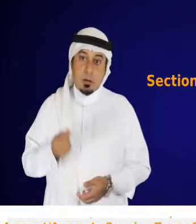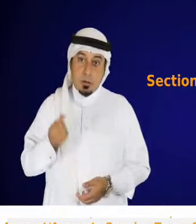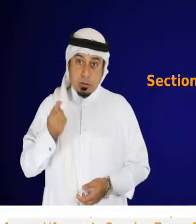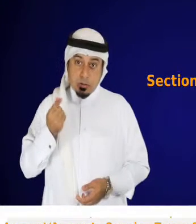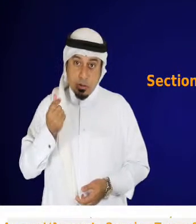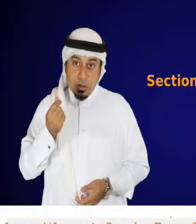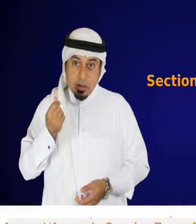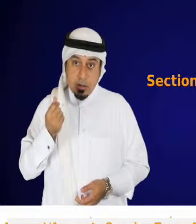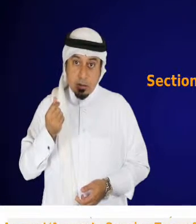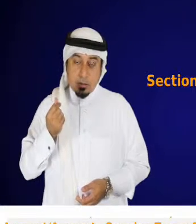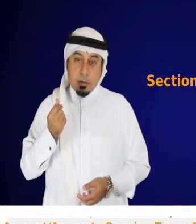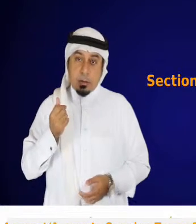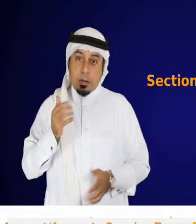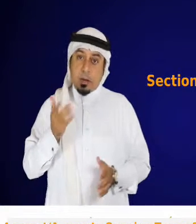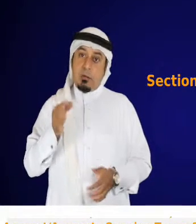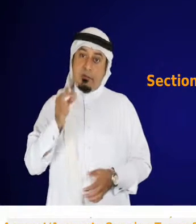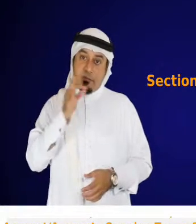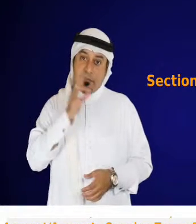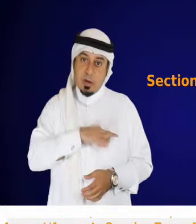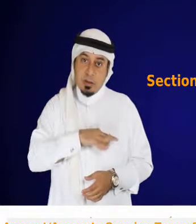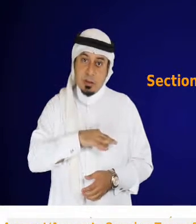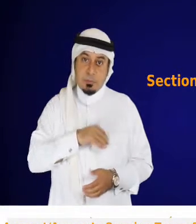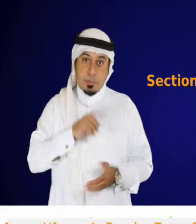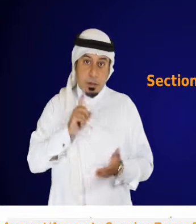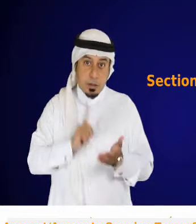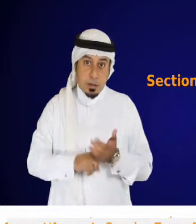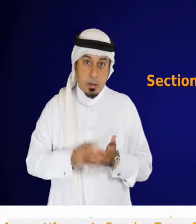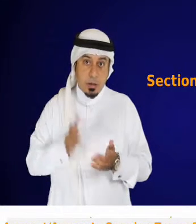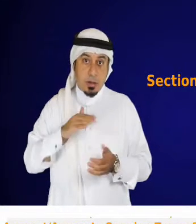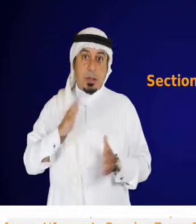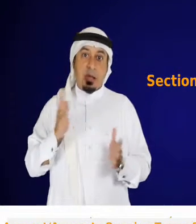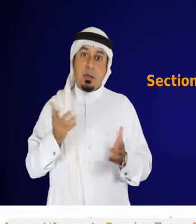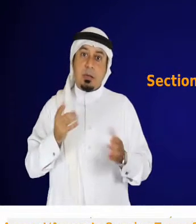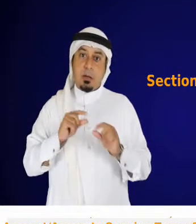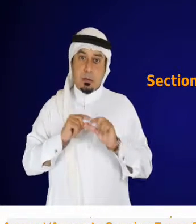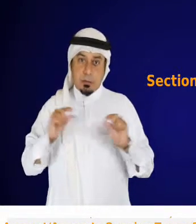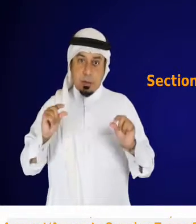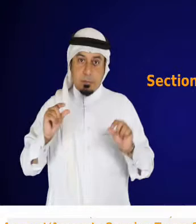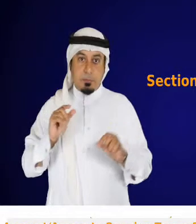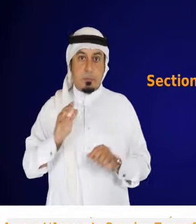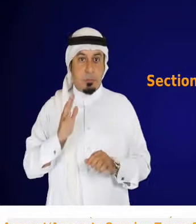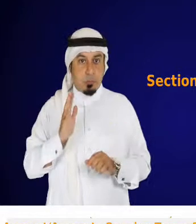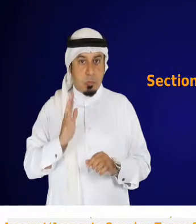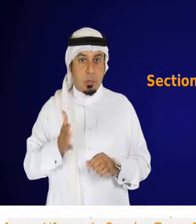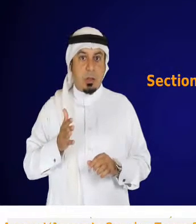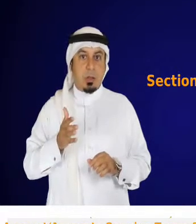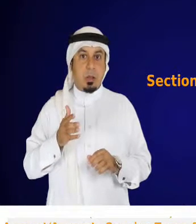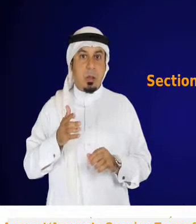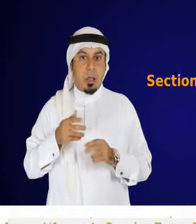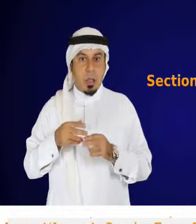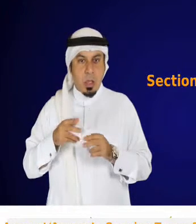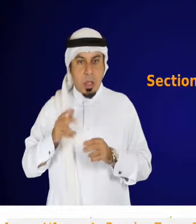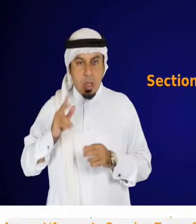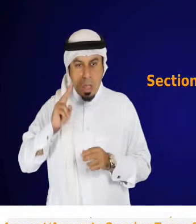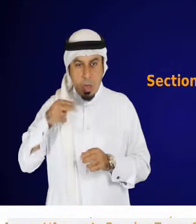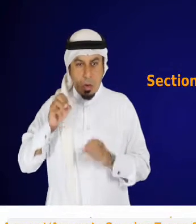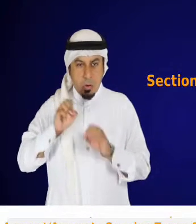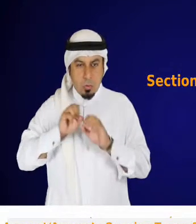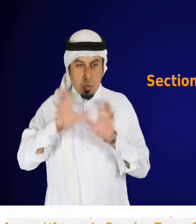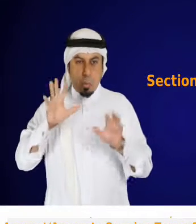13. Account holder will be liable for any overdraft or other facilities arising in connection with any of the above accounts and